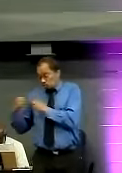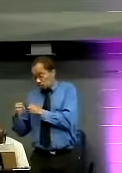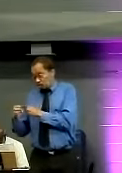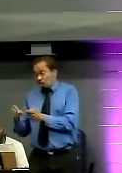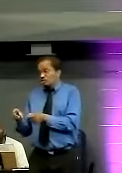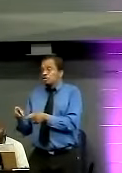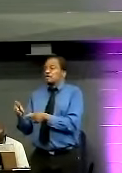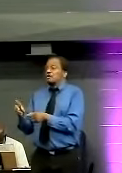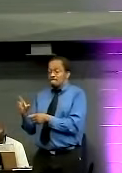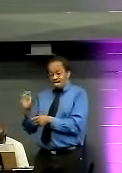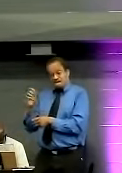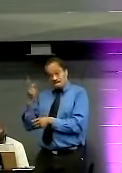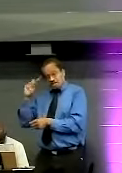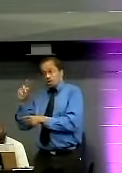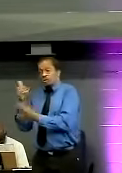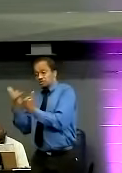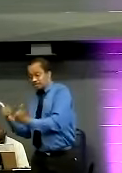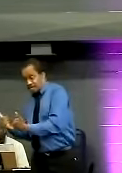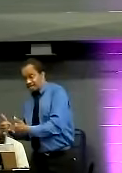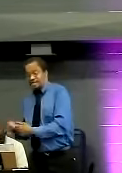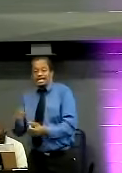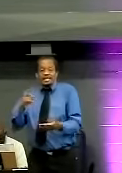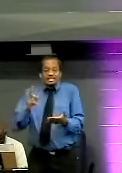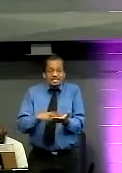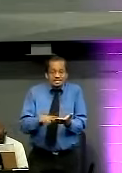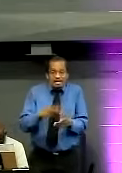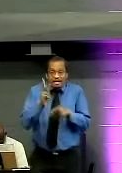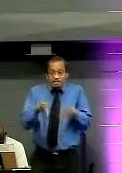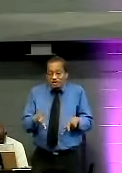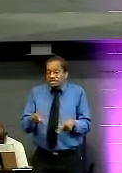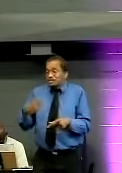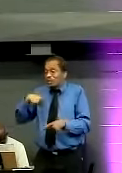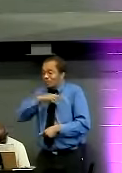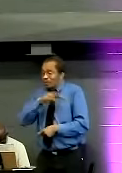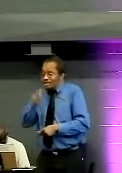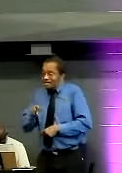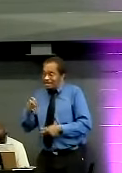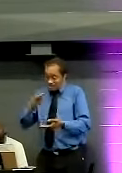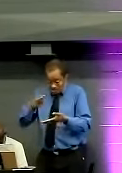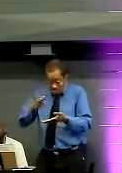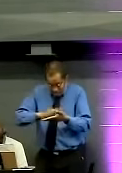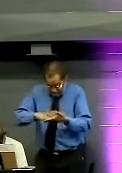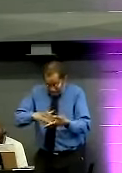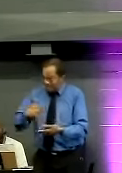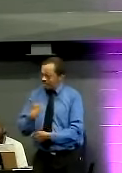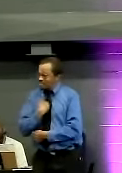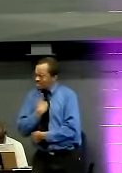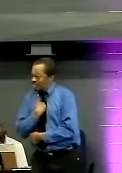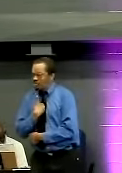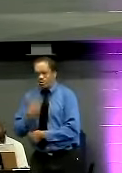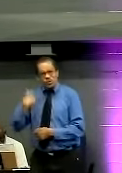can bring that to. Sometimes the person we need to forgive is ourselves. We've been holding